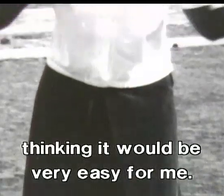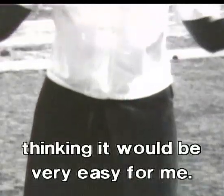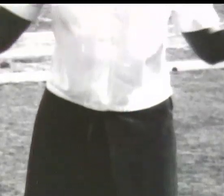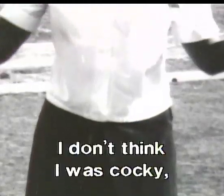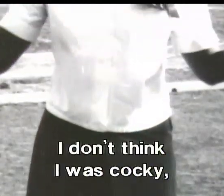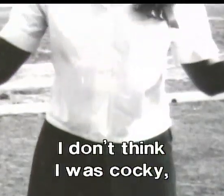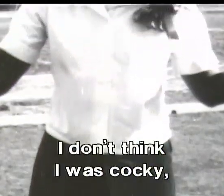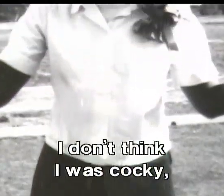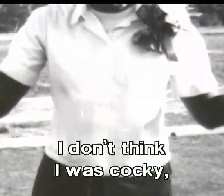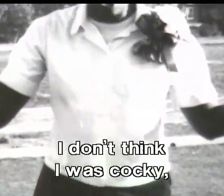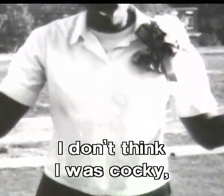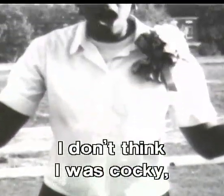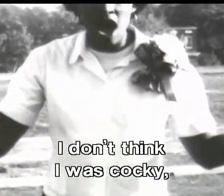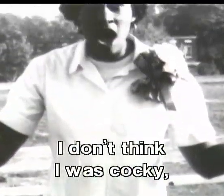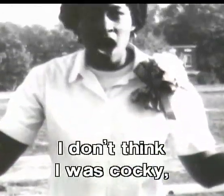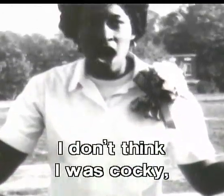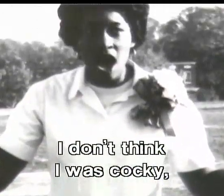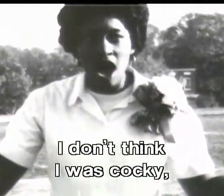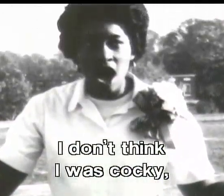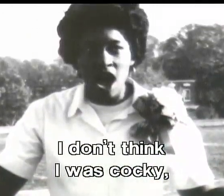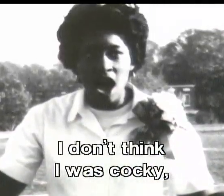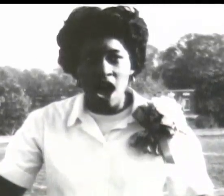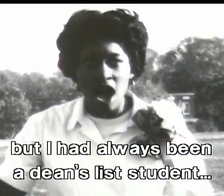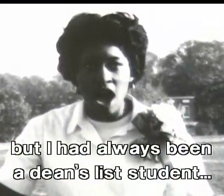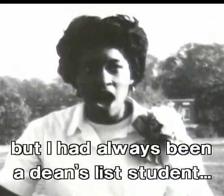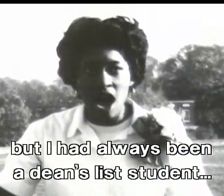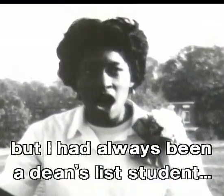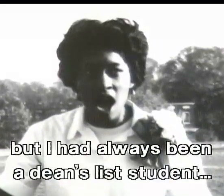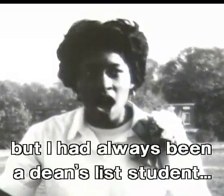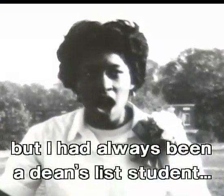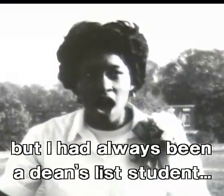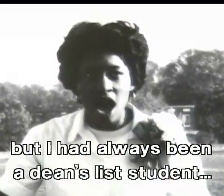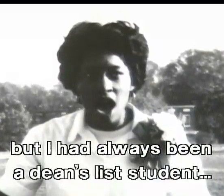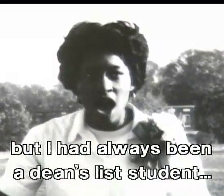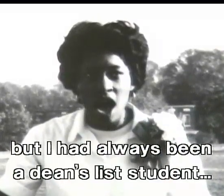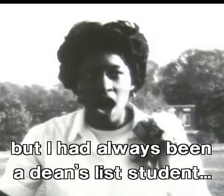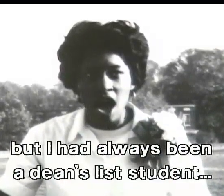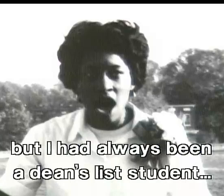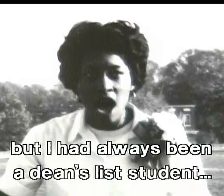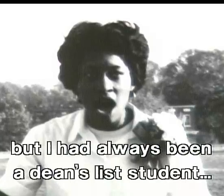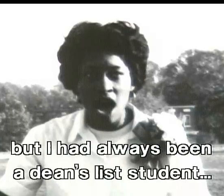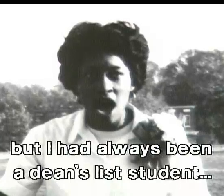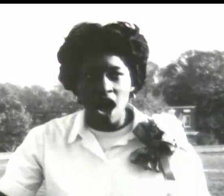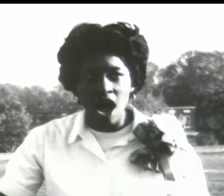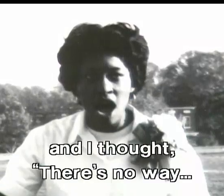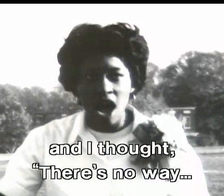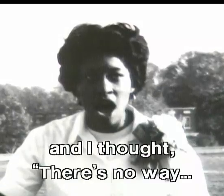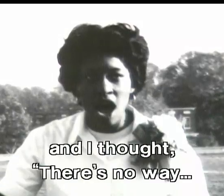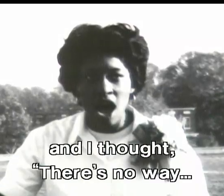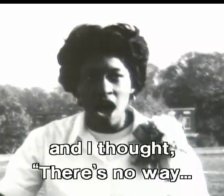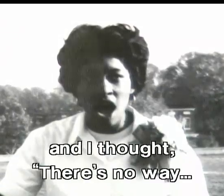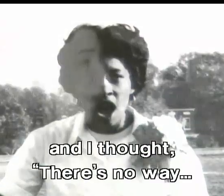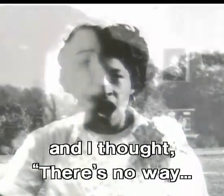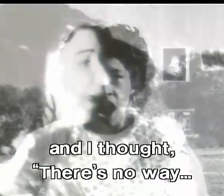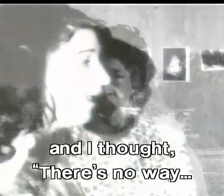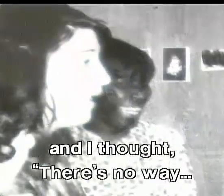was cocky, but I had been a Dean's List student all my life. And I